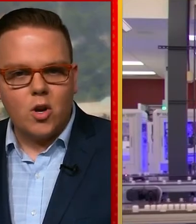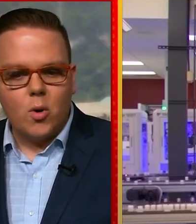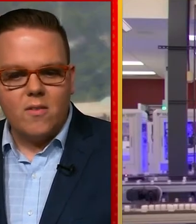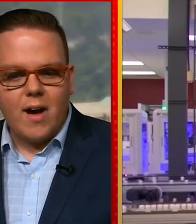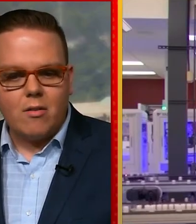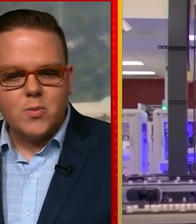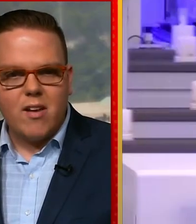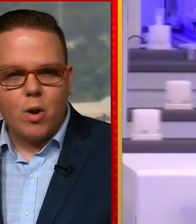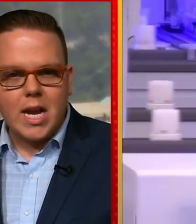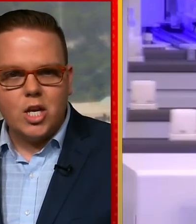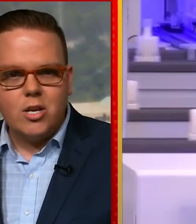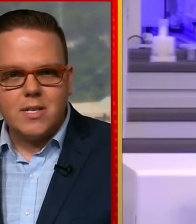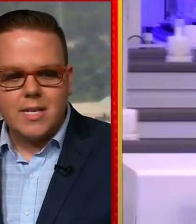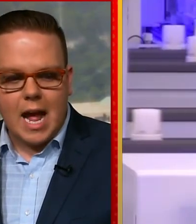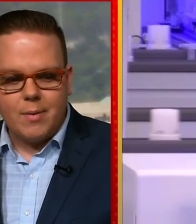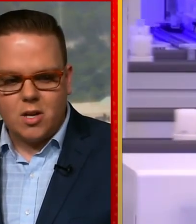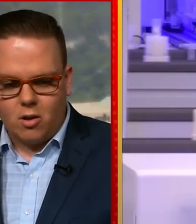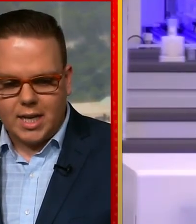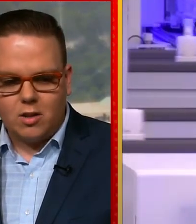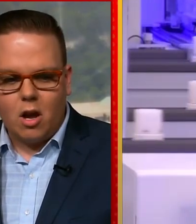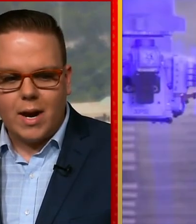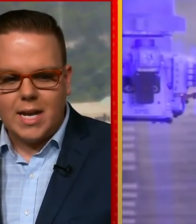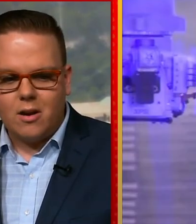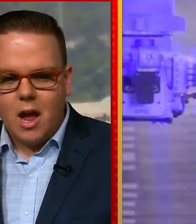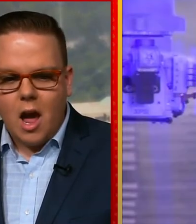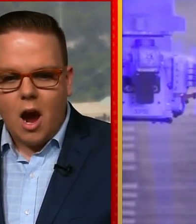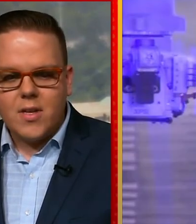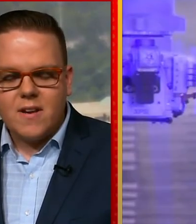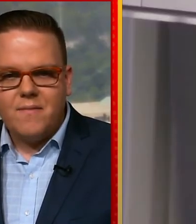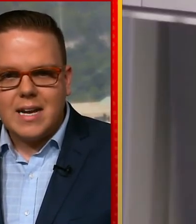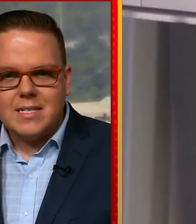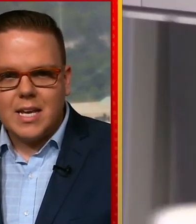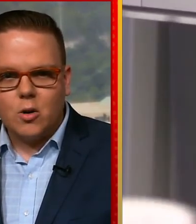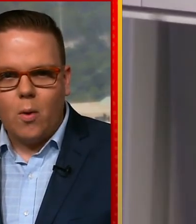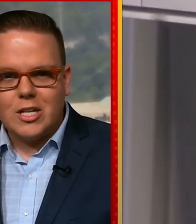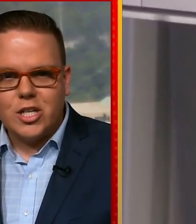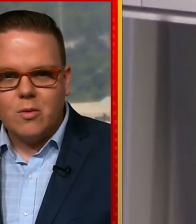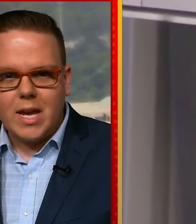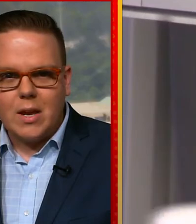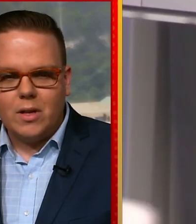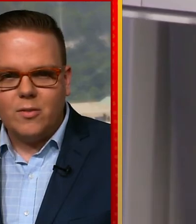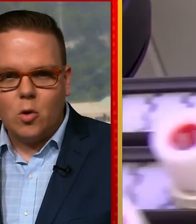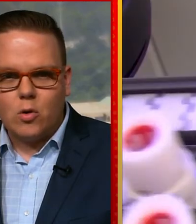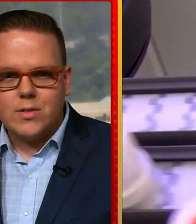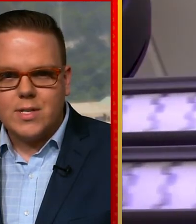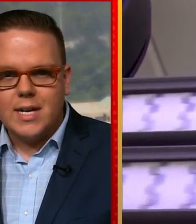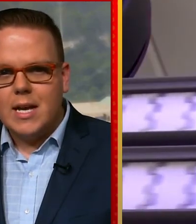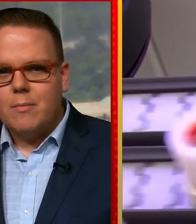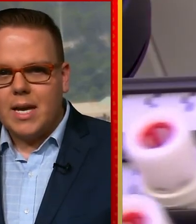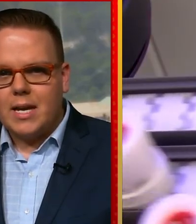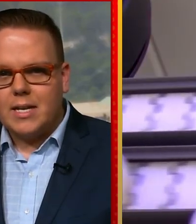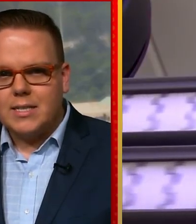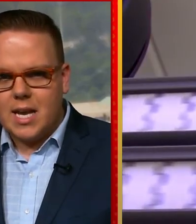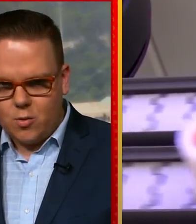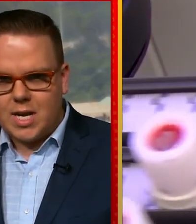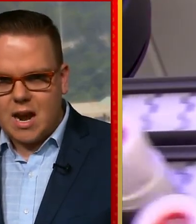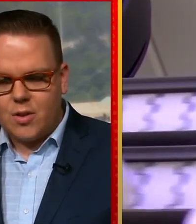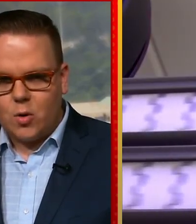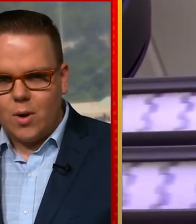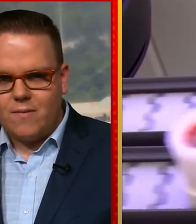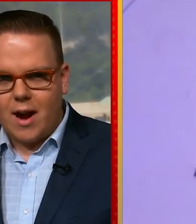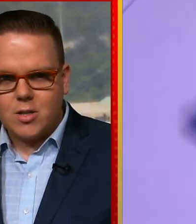regarding the coronavirus. We have breaking news as it happens all day long right here on the device that you're watching. We will, of course, be continuing